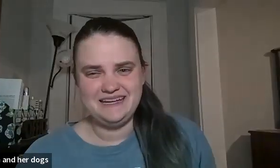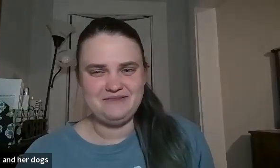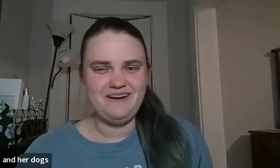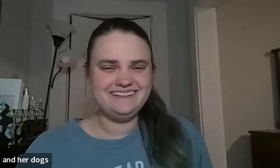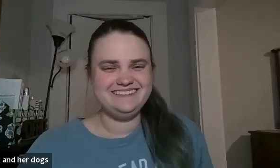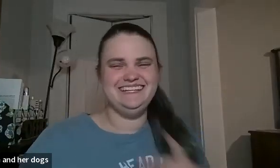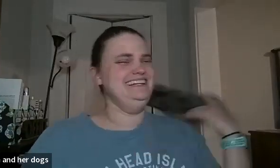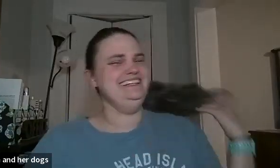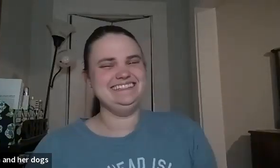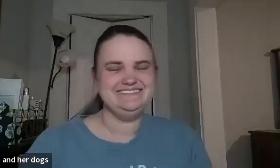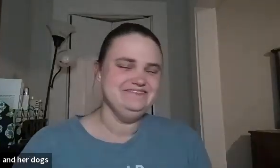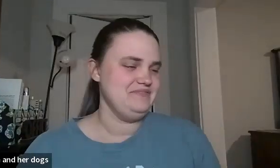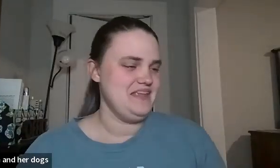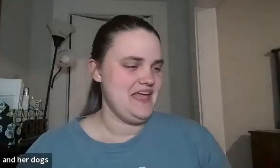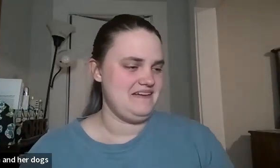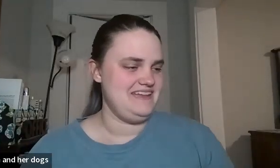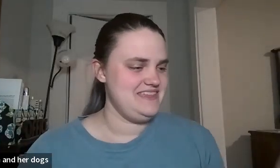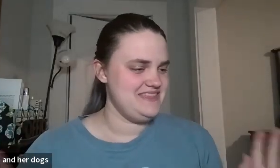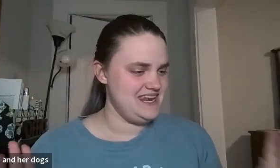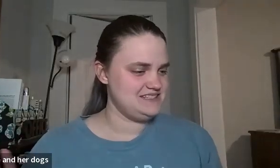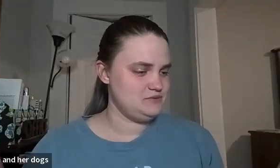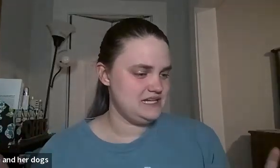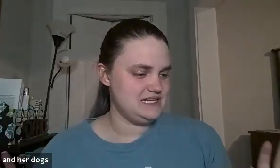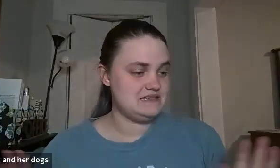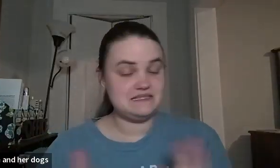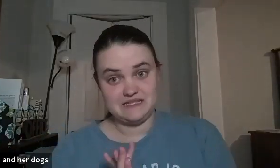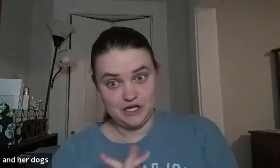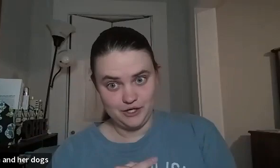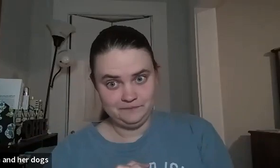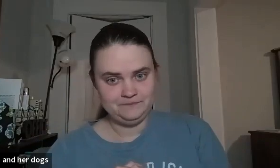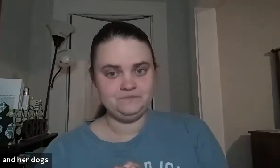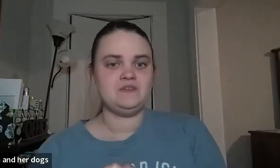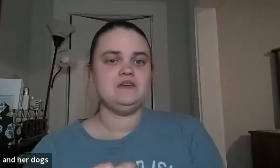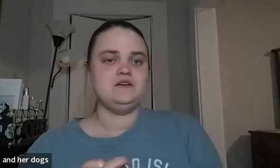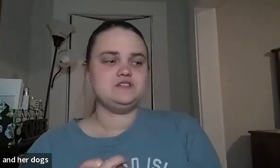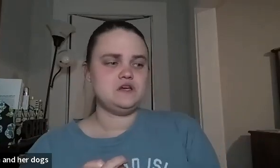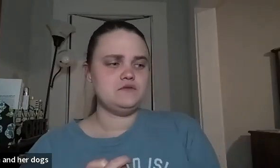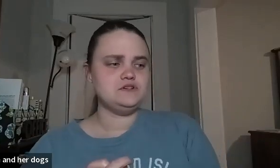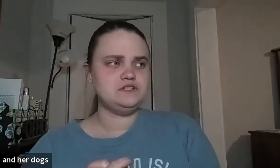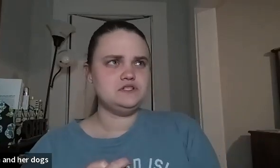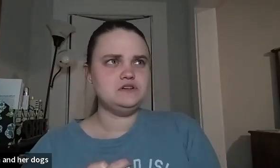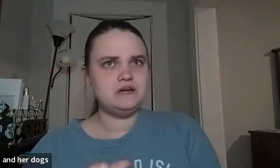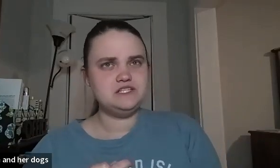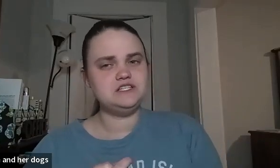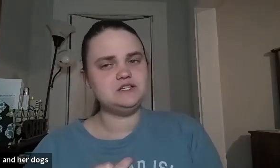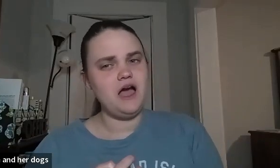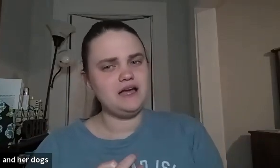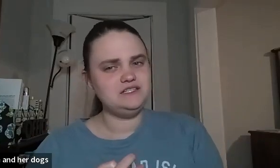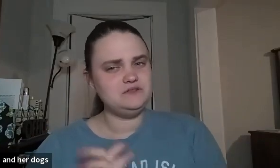it wrong. All right. Then the next one is singer. So there's two ways you can do it.